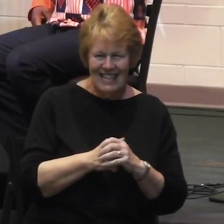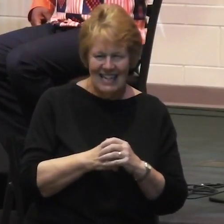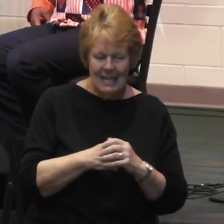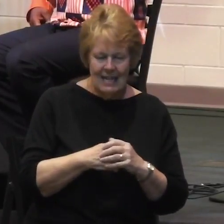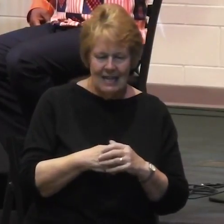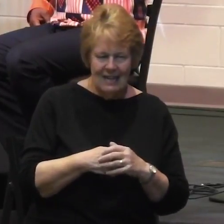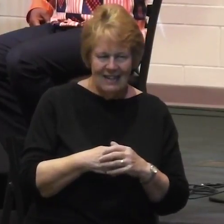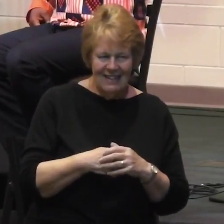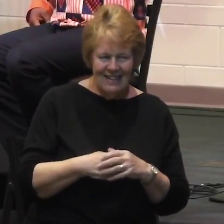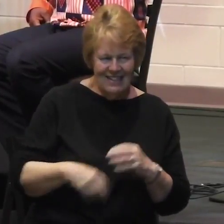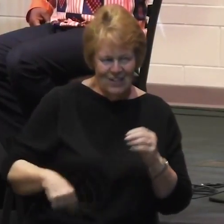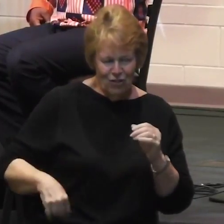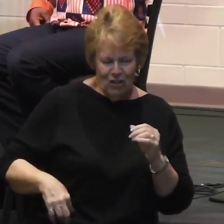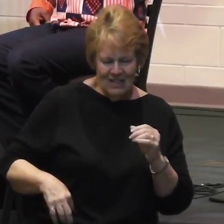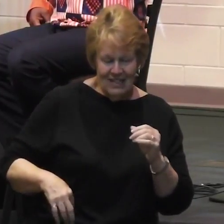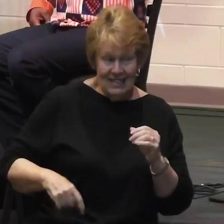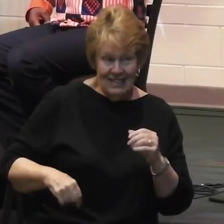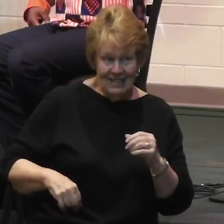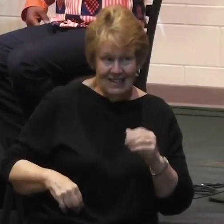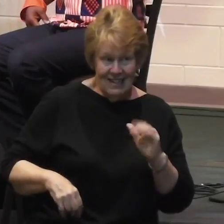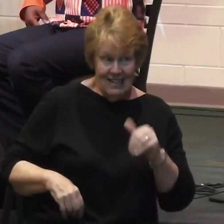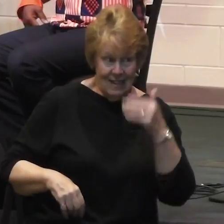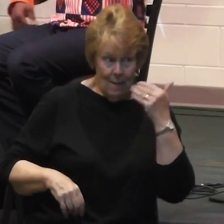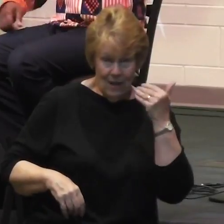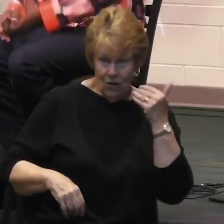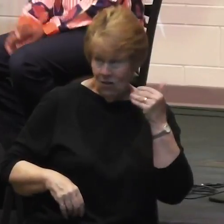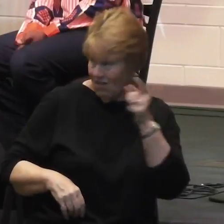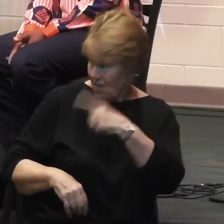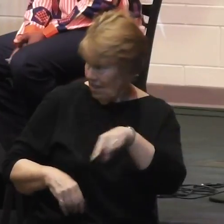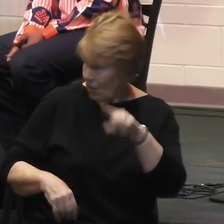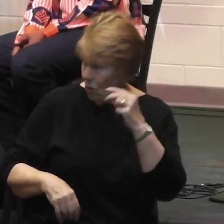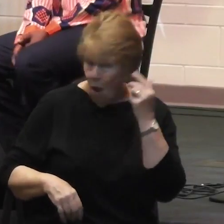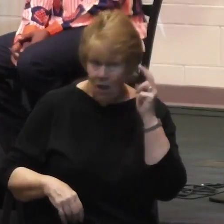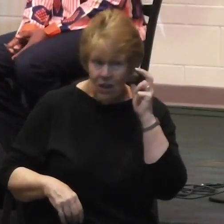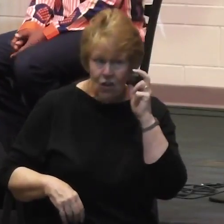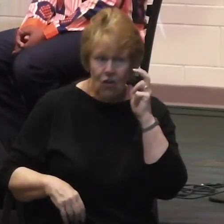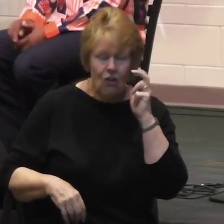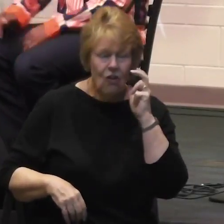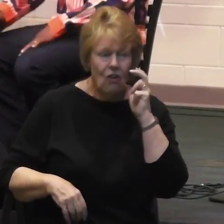Let's see. Is that better? That should. Is that working, guys? Okay.